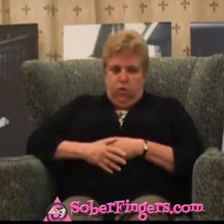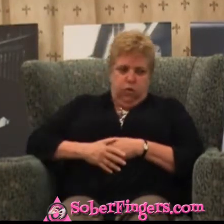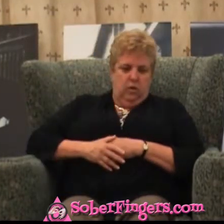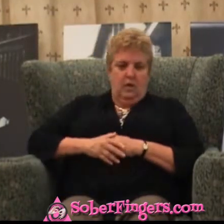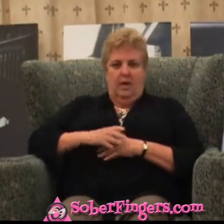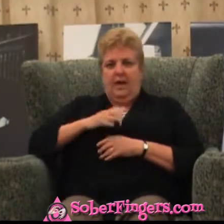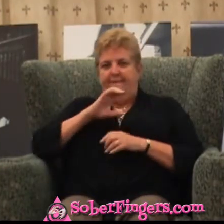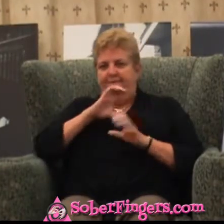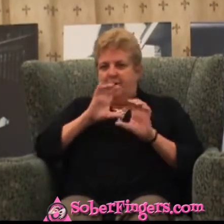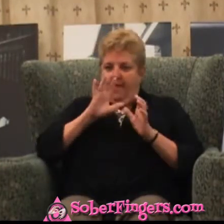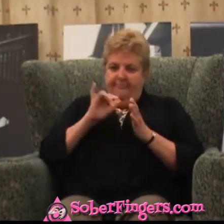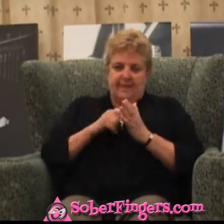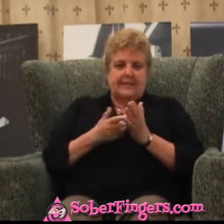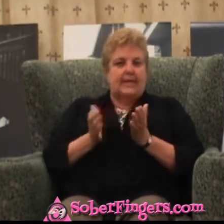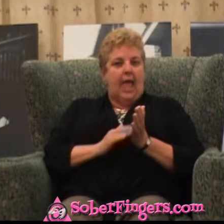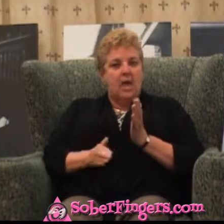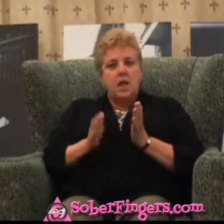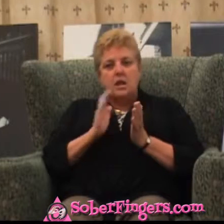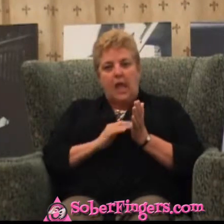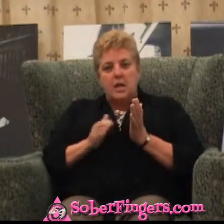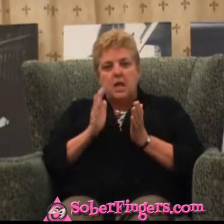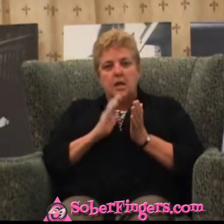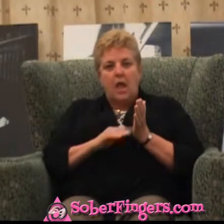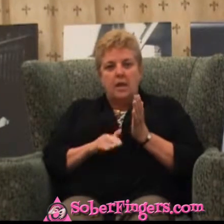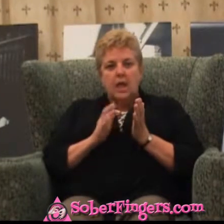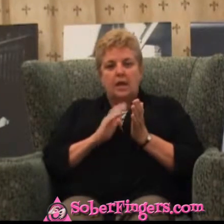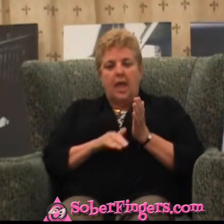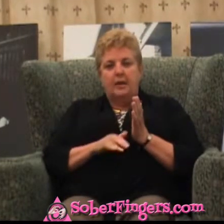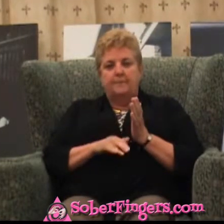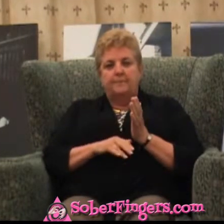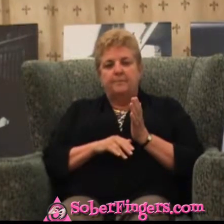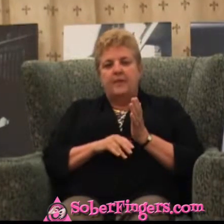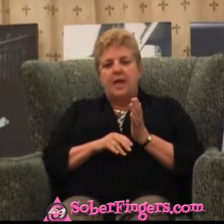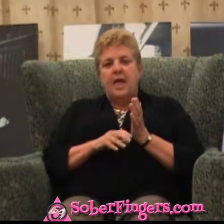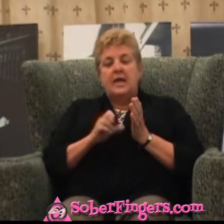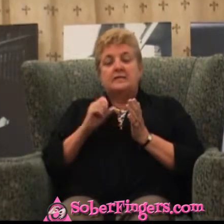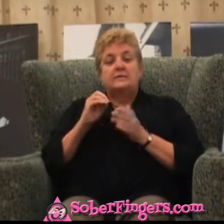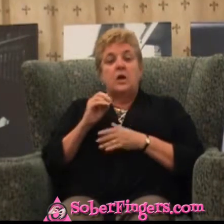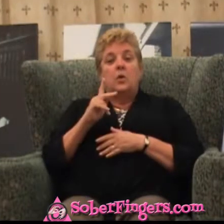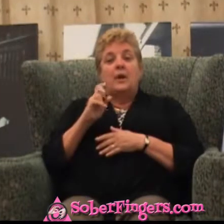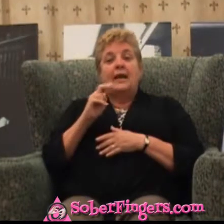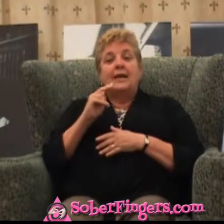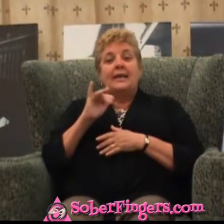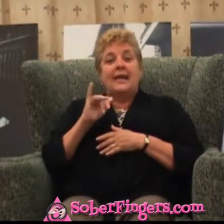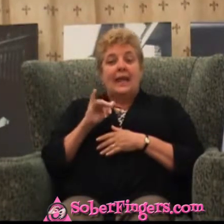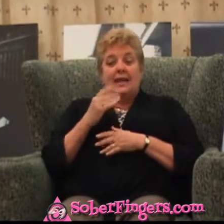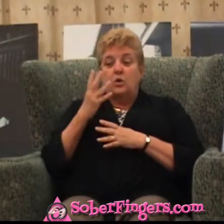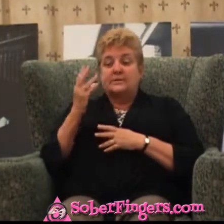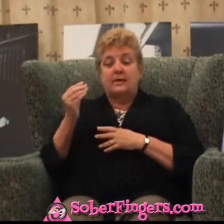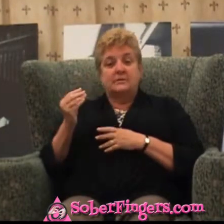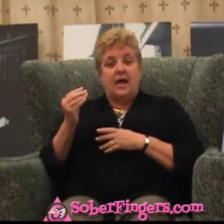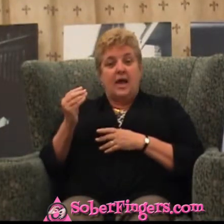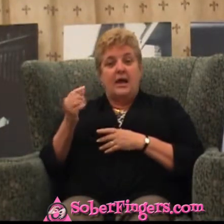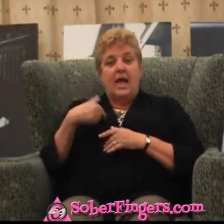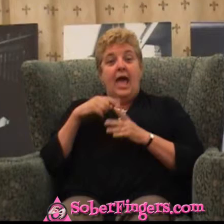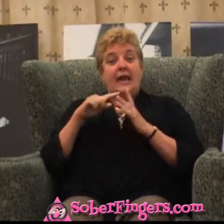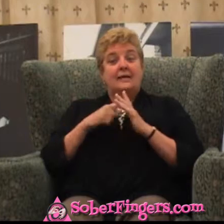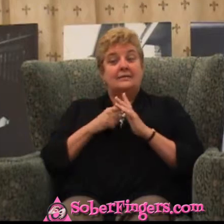this over and over and over again. And so Kenny steps outside and I start to step outside,